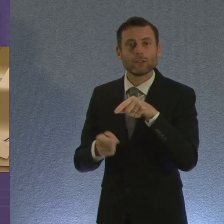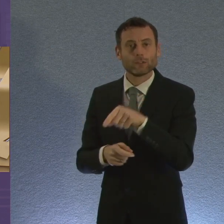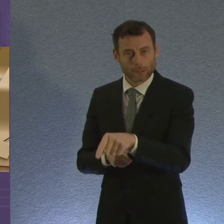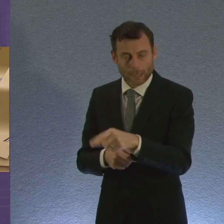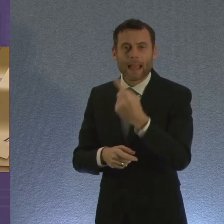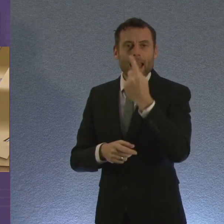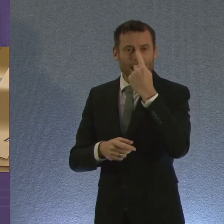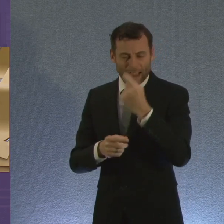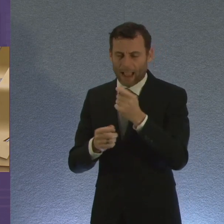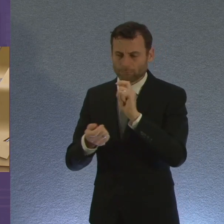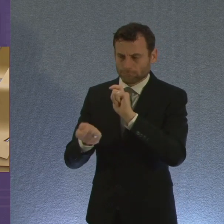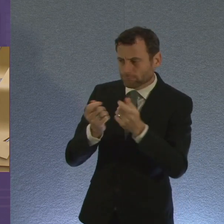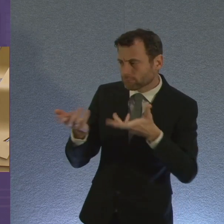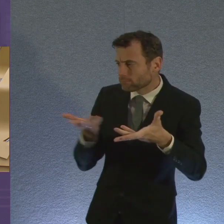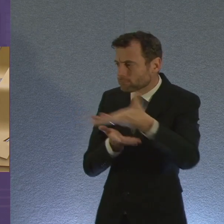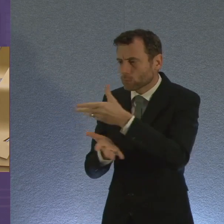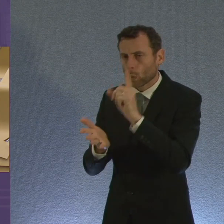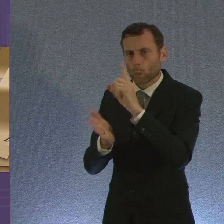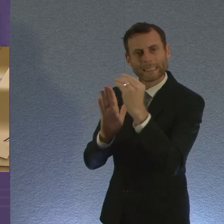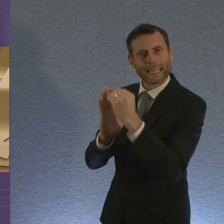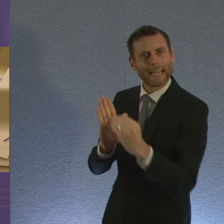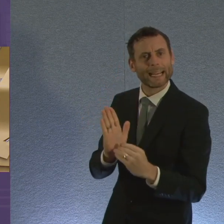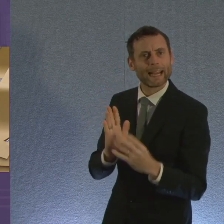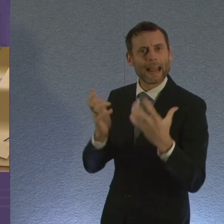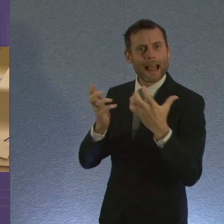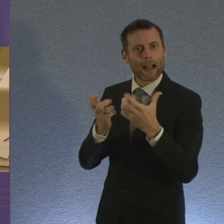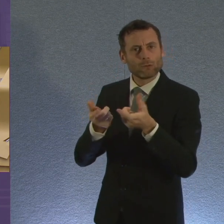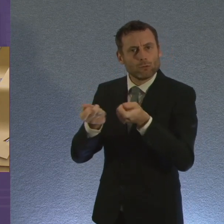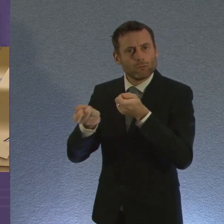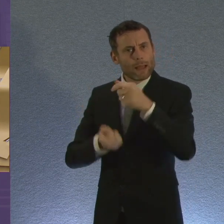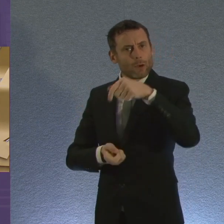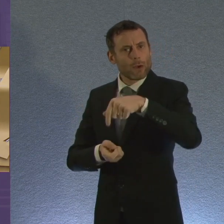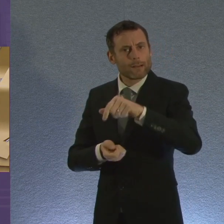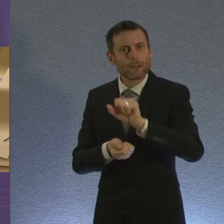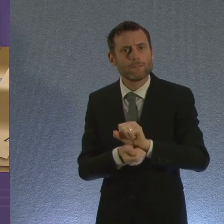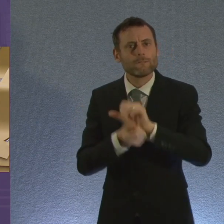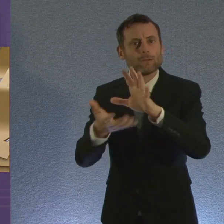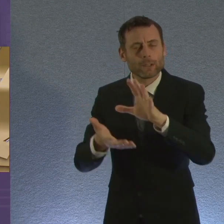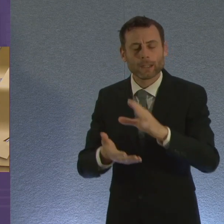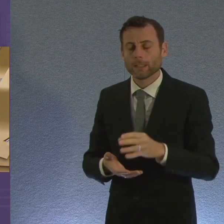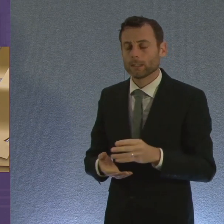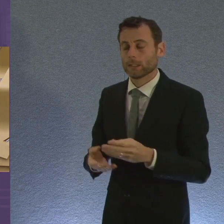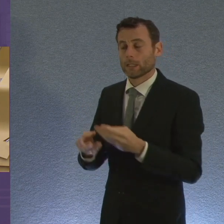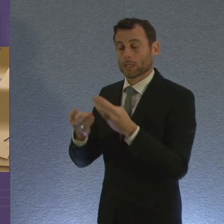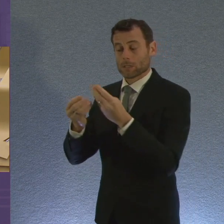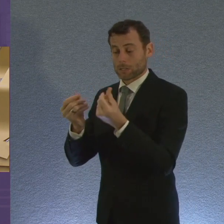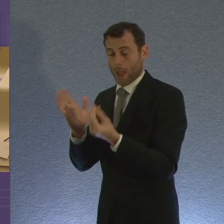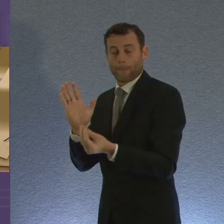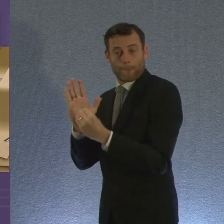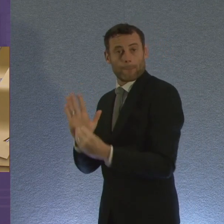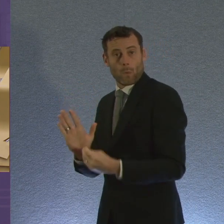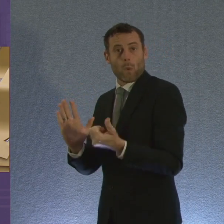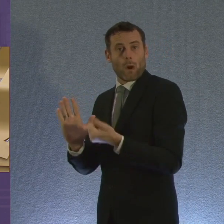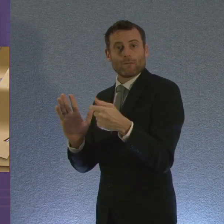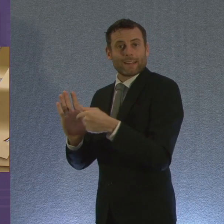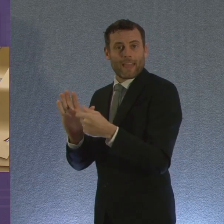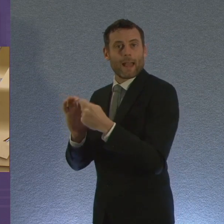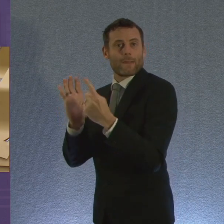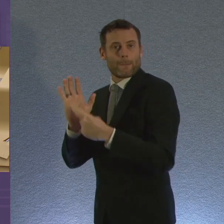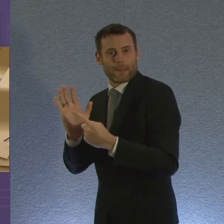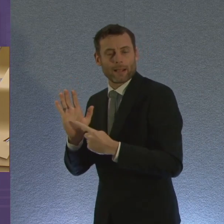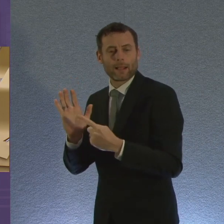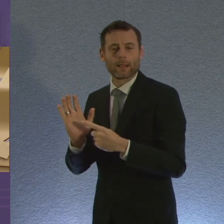and I know the Cabinet Secretary will want to discuss those regulations. Certain categories are already exempt in the bill, and the first choice in terms of